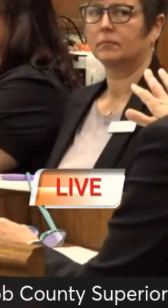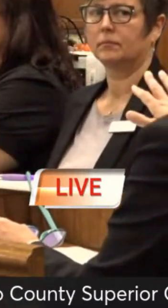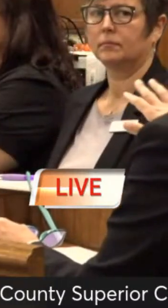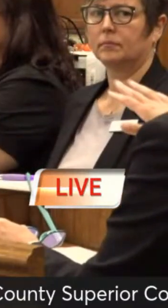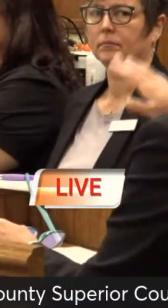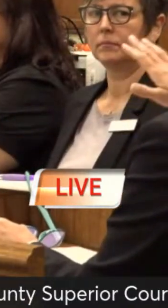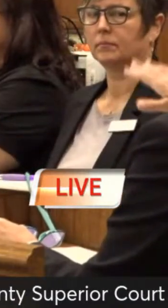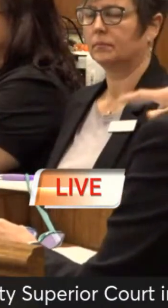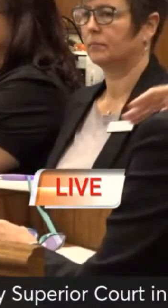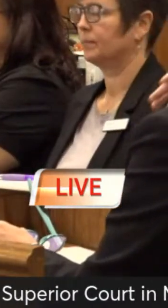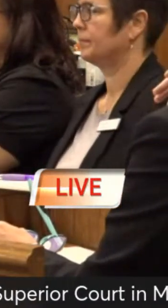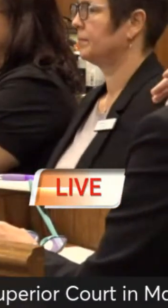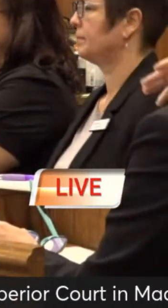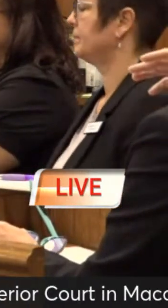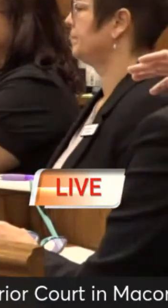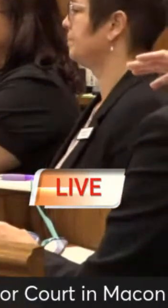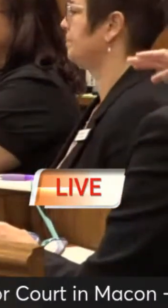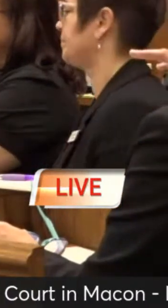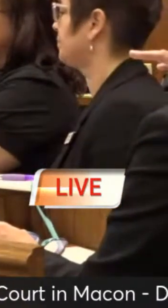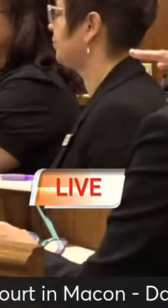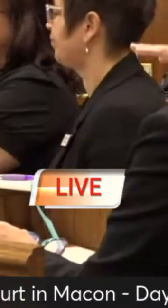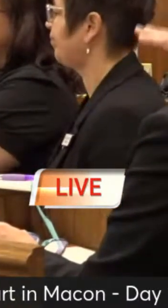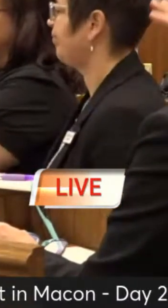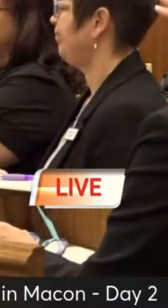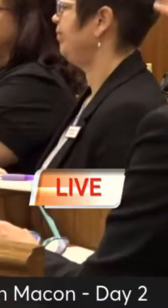Without going into